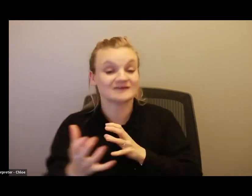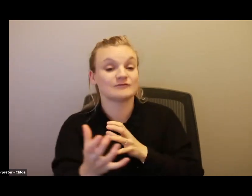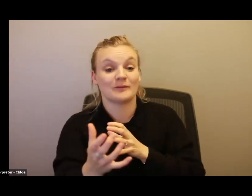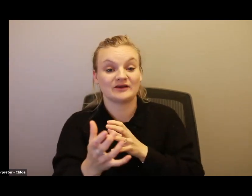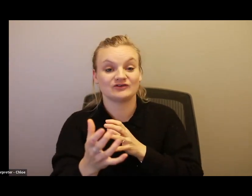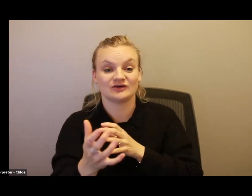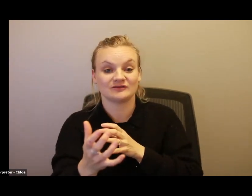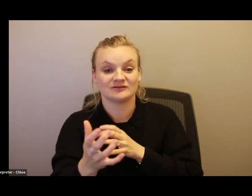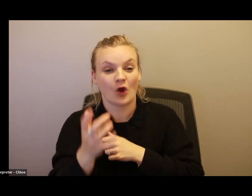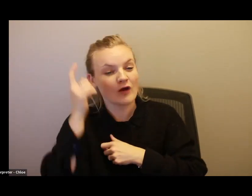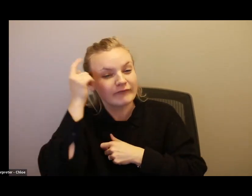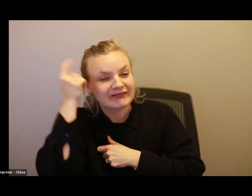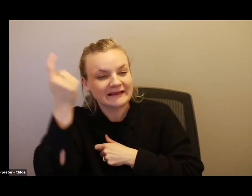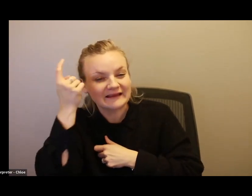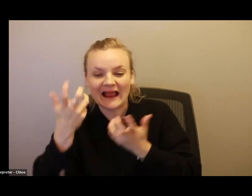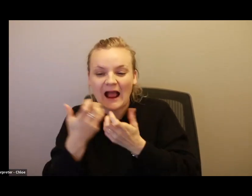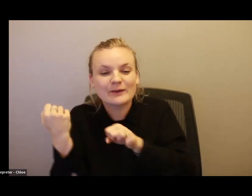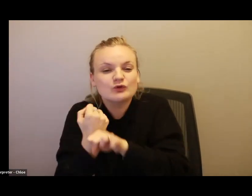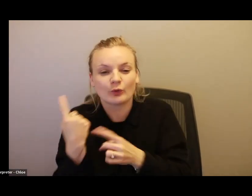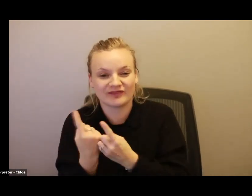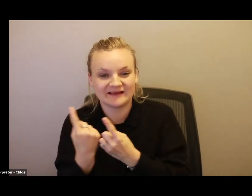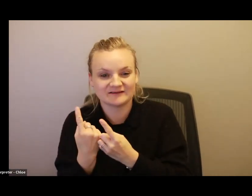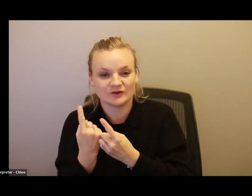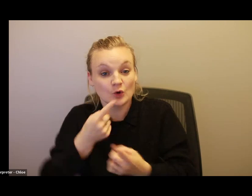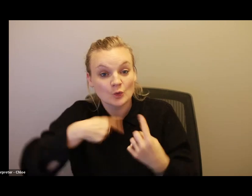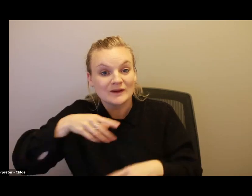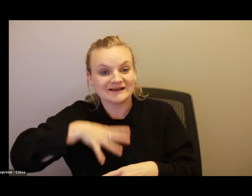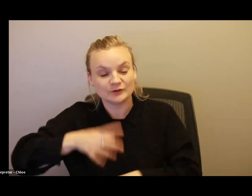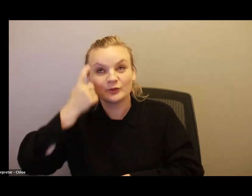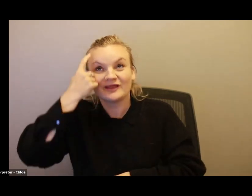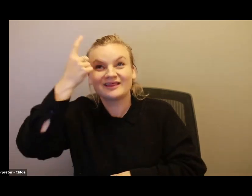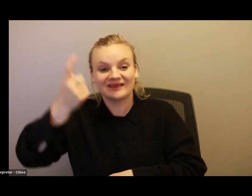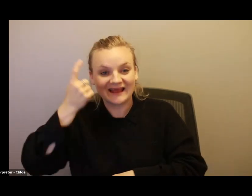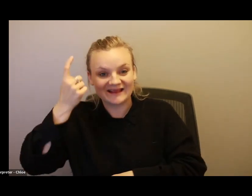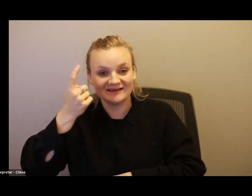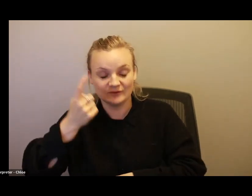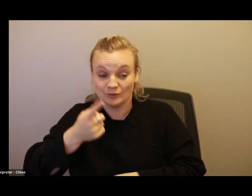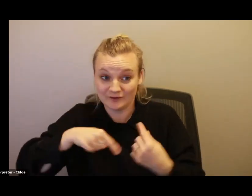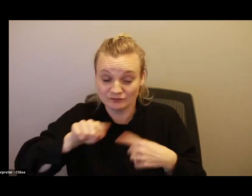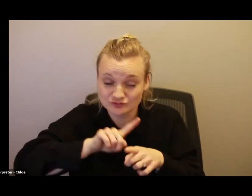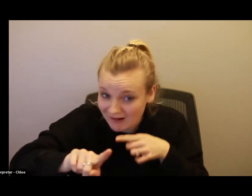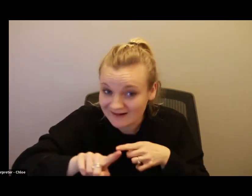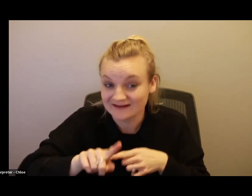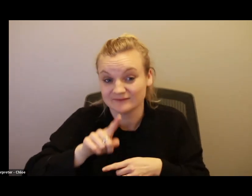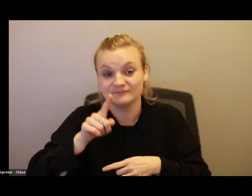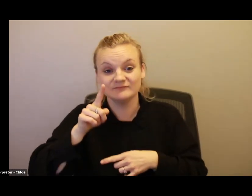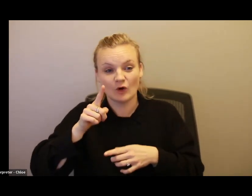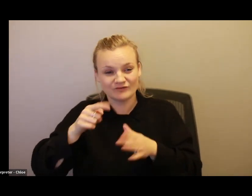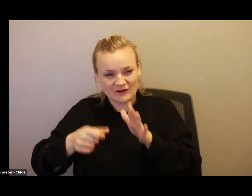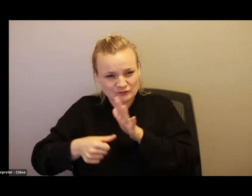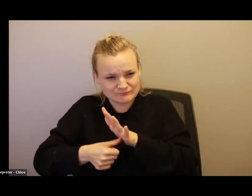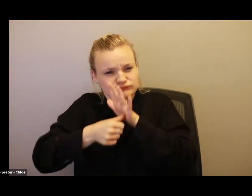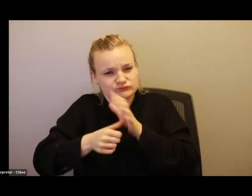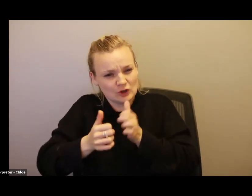consciousness on how we do things. And so we need to think of, which is what we're really trying, of core tools that can fit